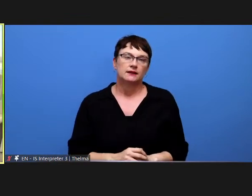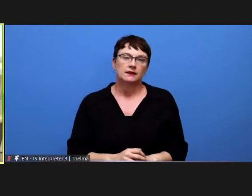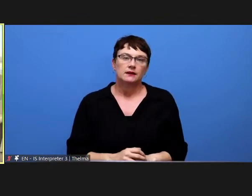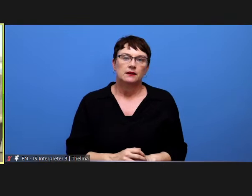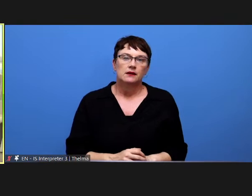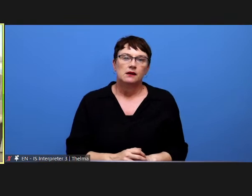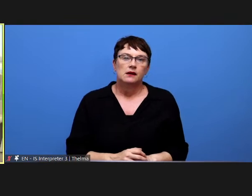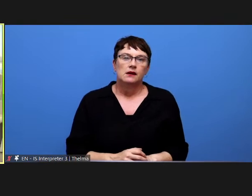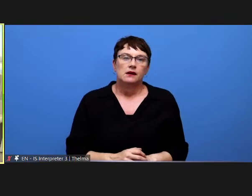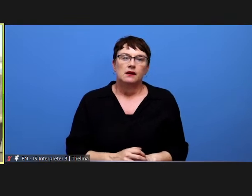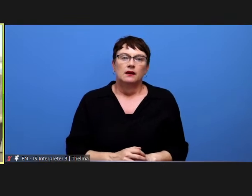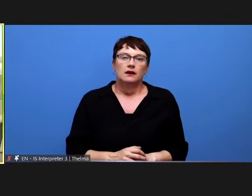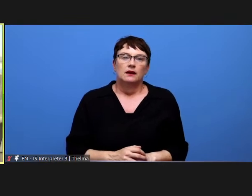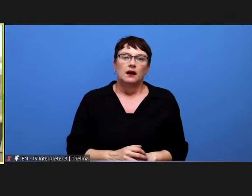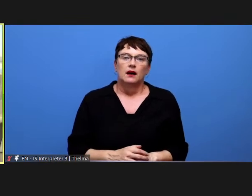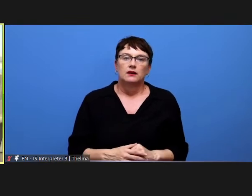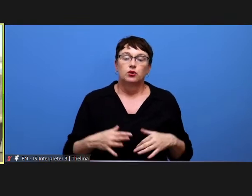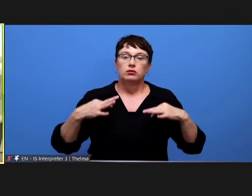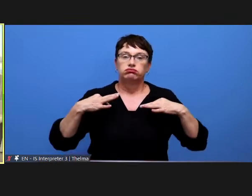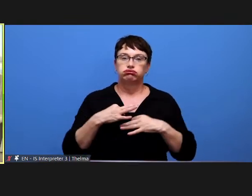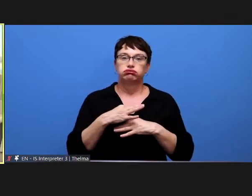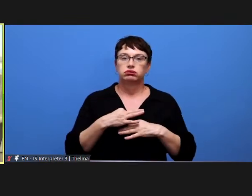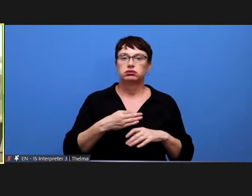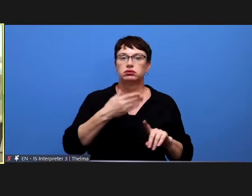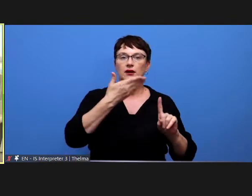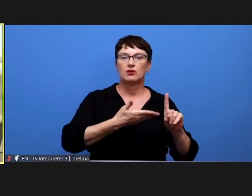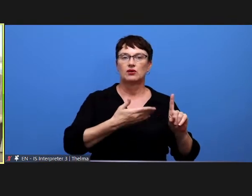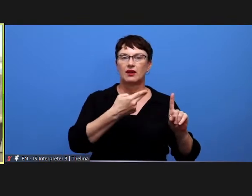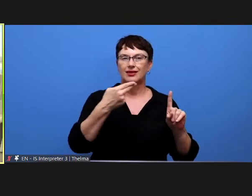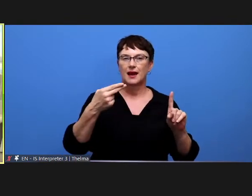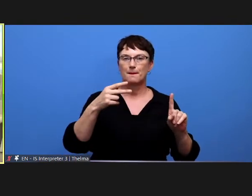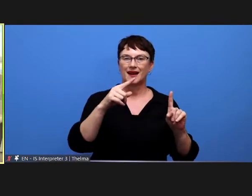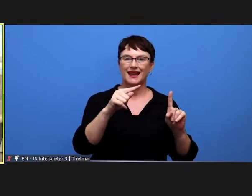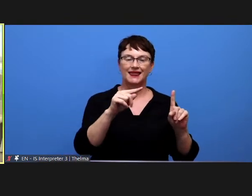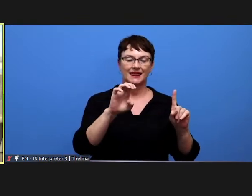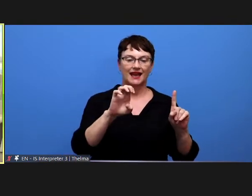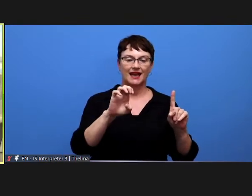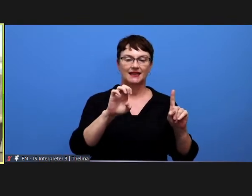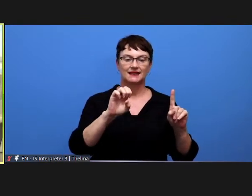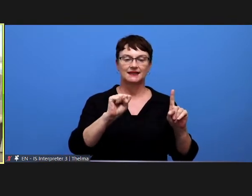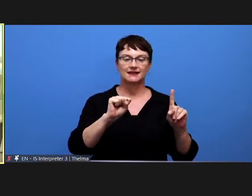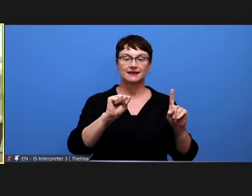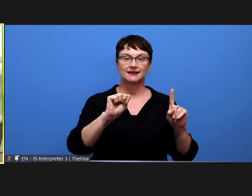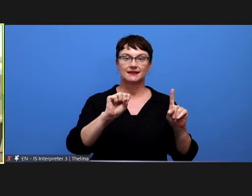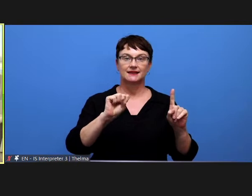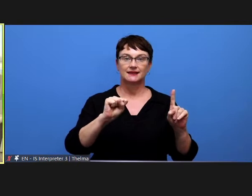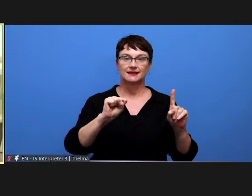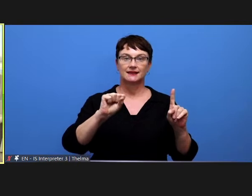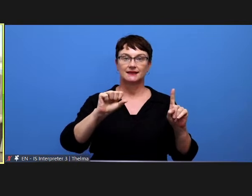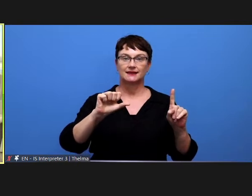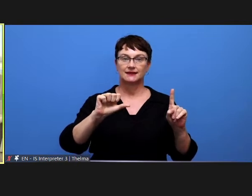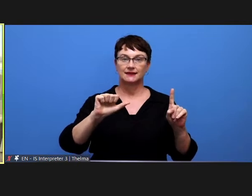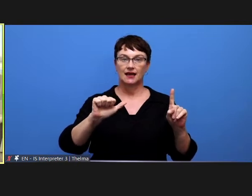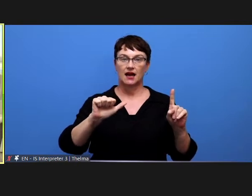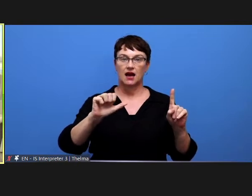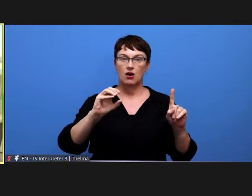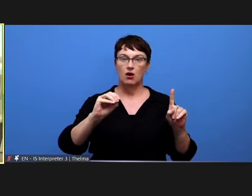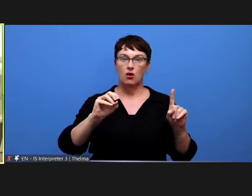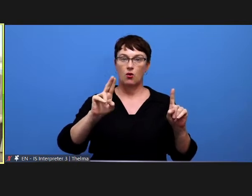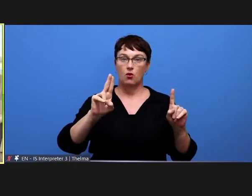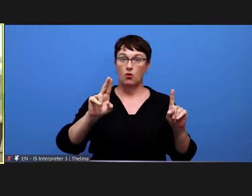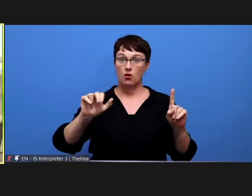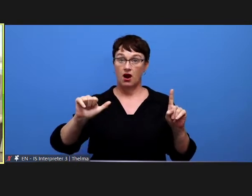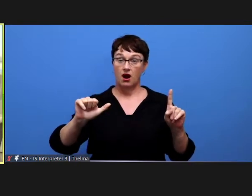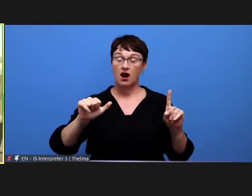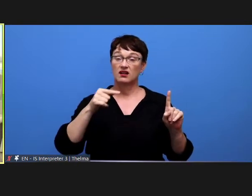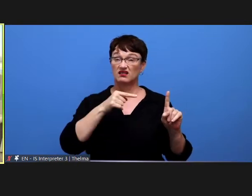for Africa, explained the progress that's been made vis-a-vis SDG 11, and then